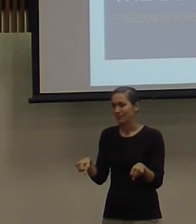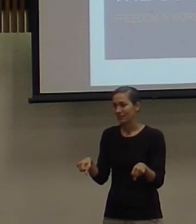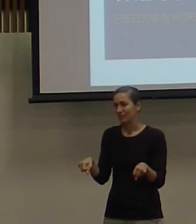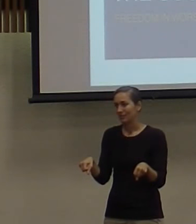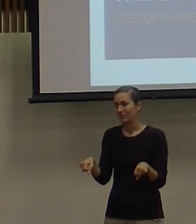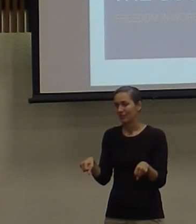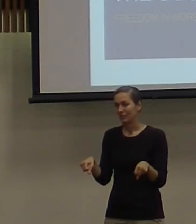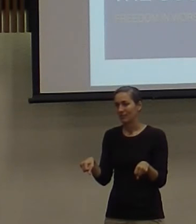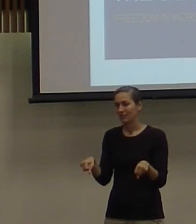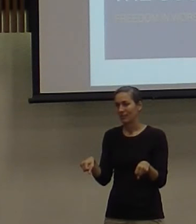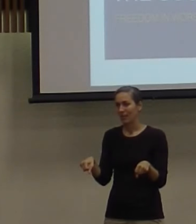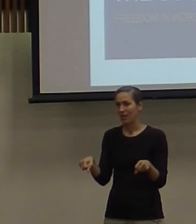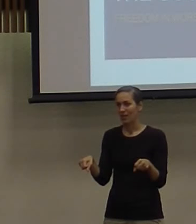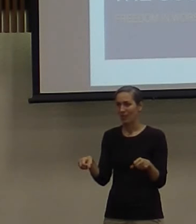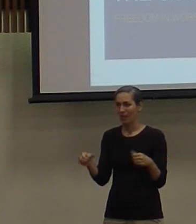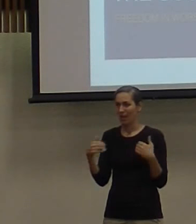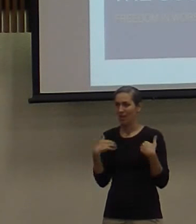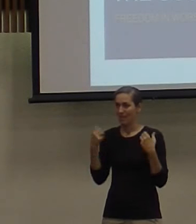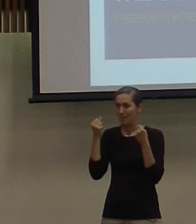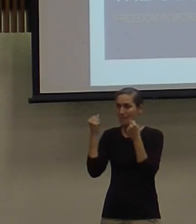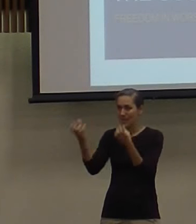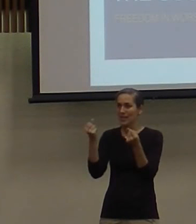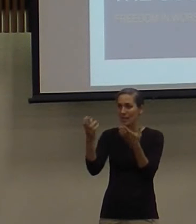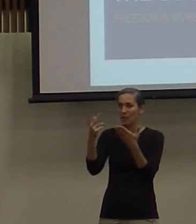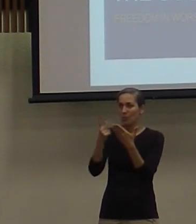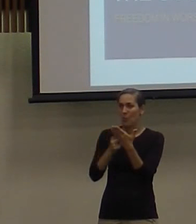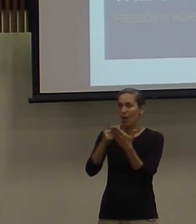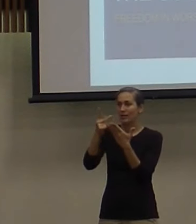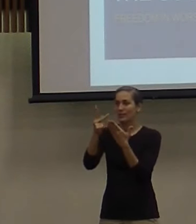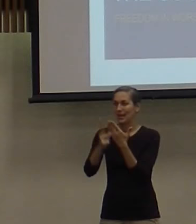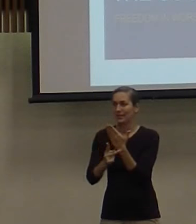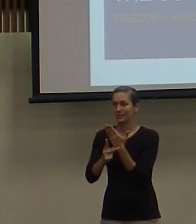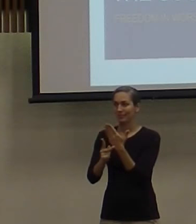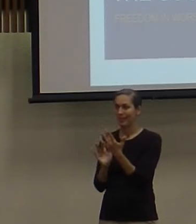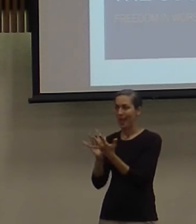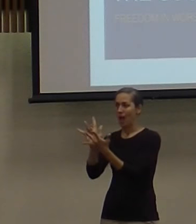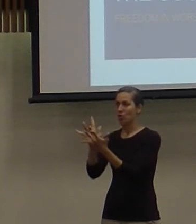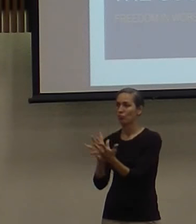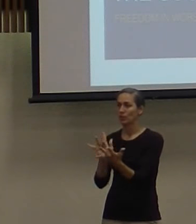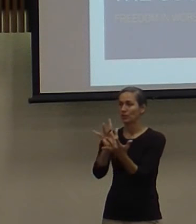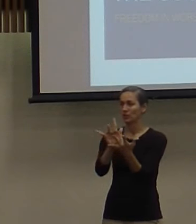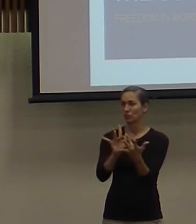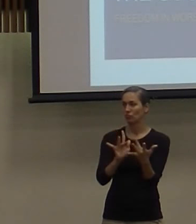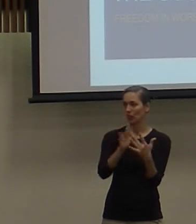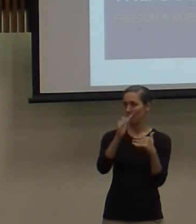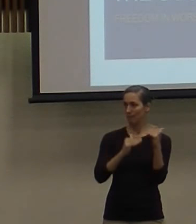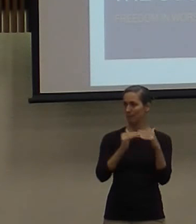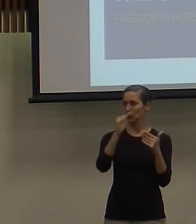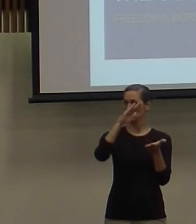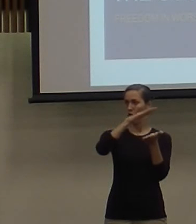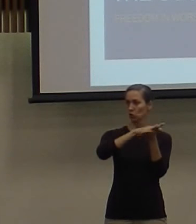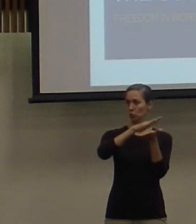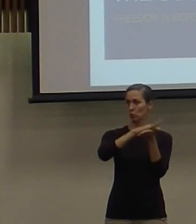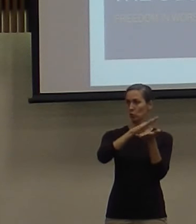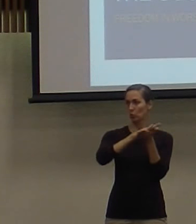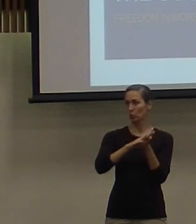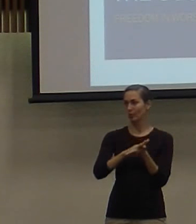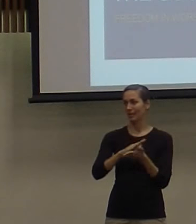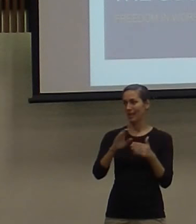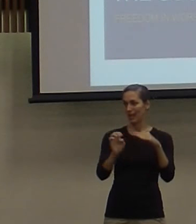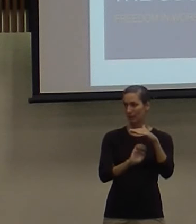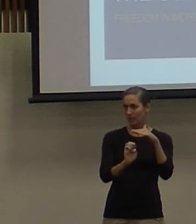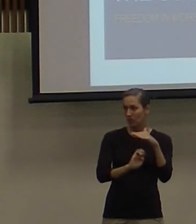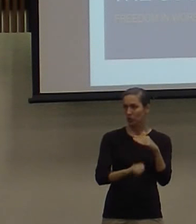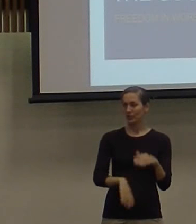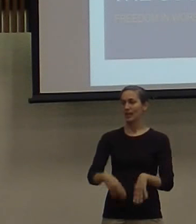many project program outreach. They build a school, elementary and high school.